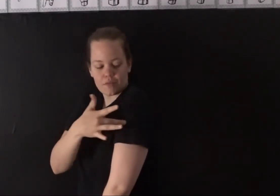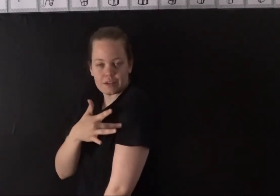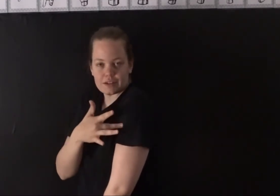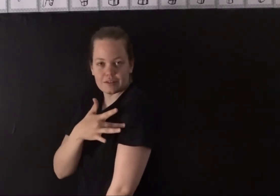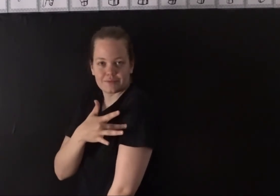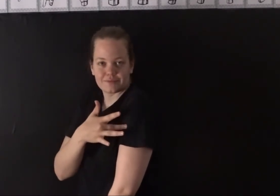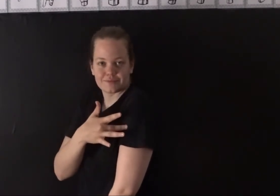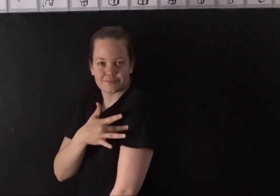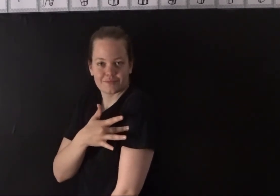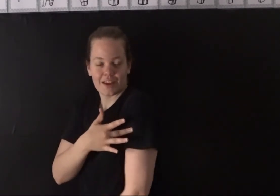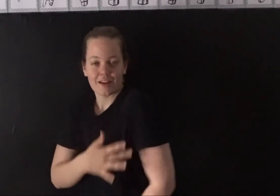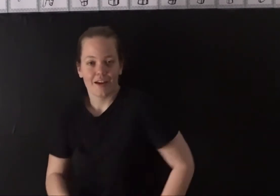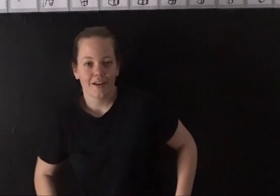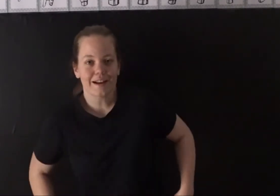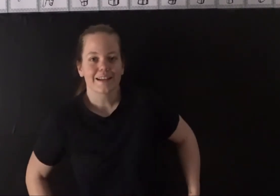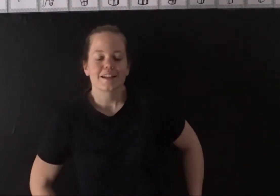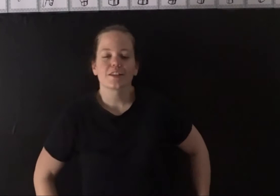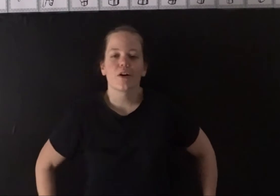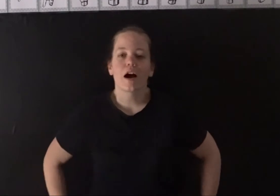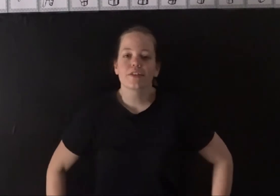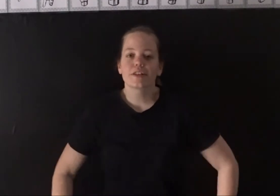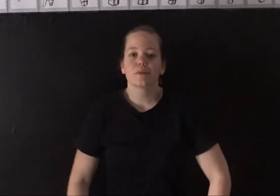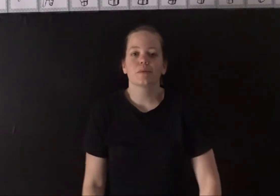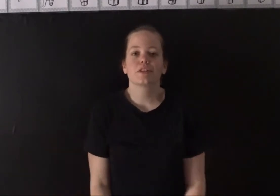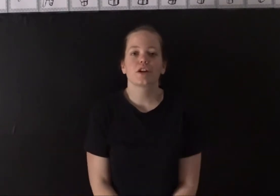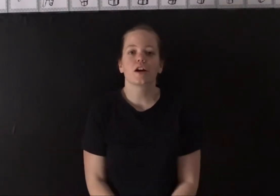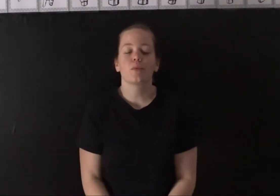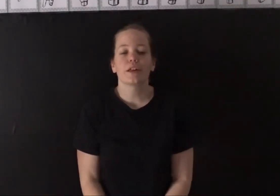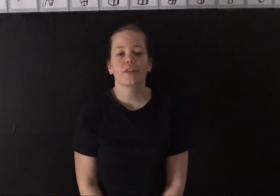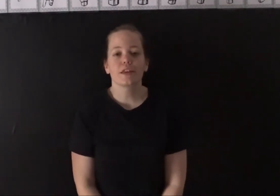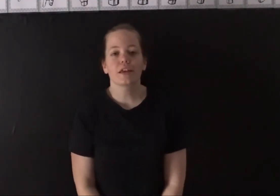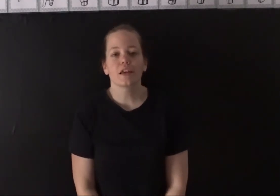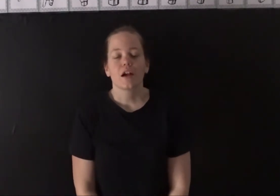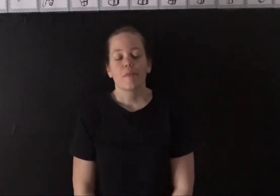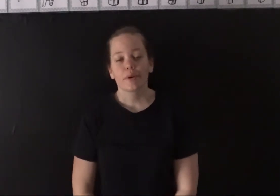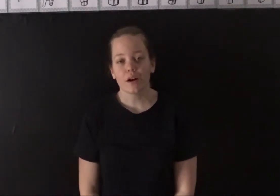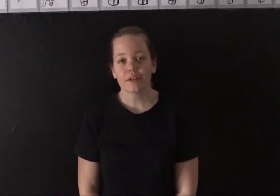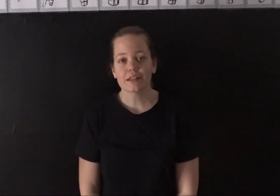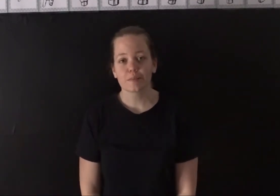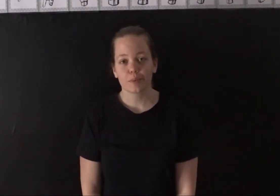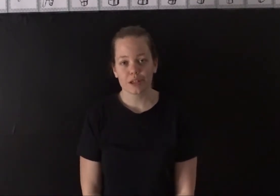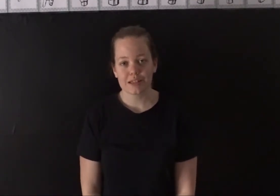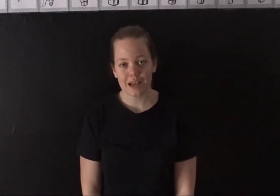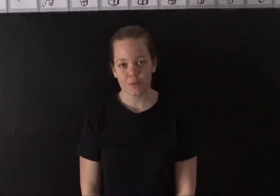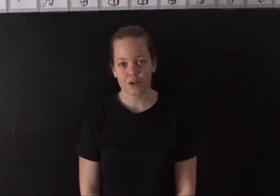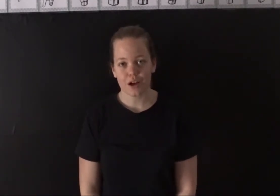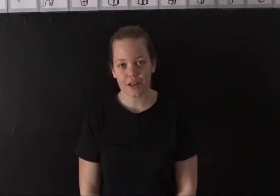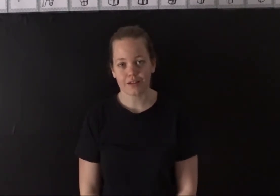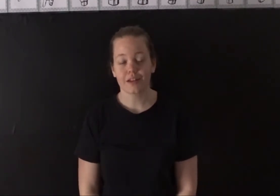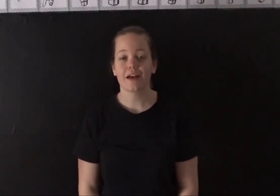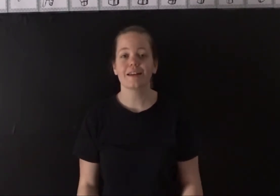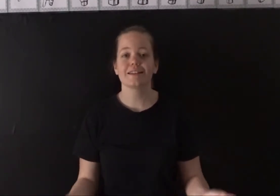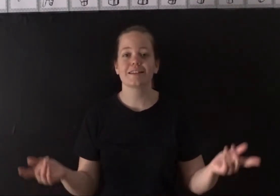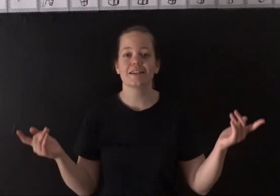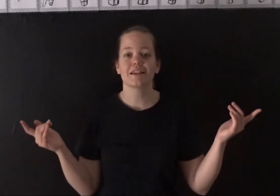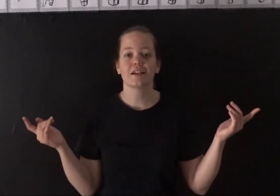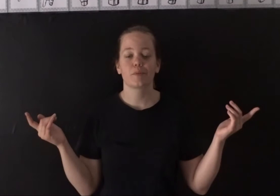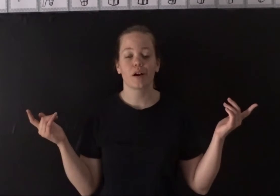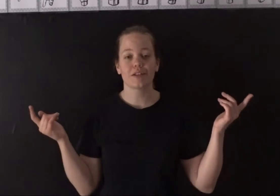Province. Alright, so I thought that we would start with the province, Prince Edward Island. That is the province that